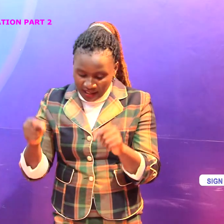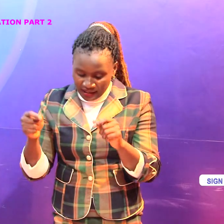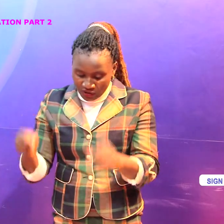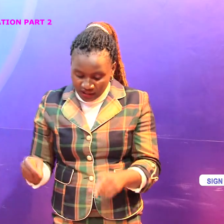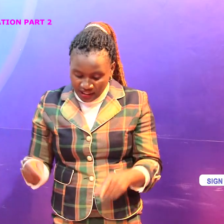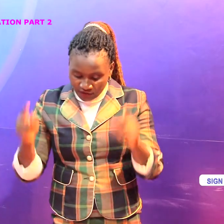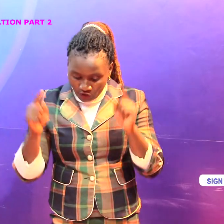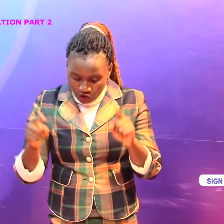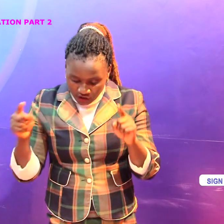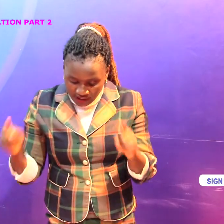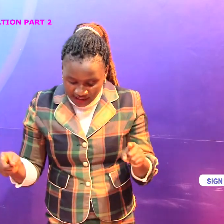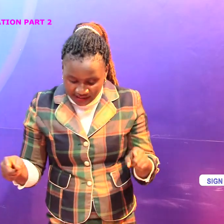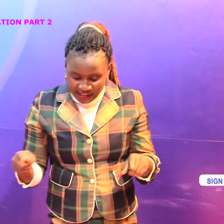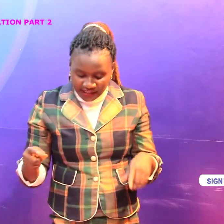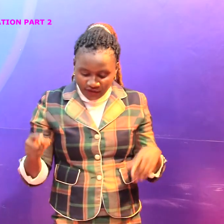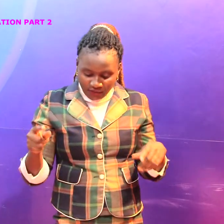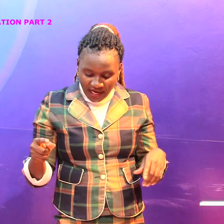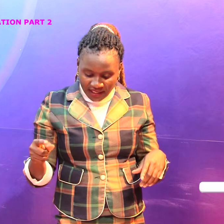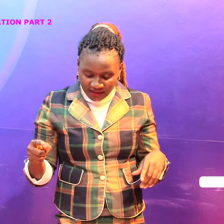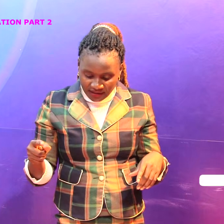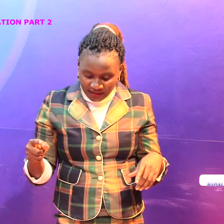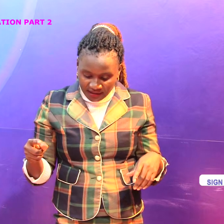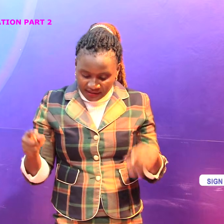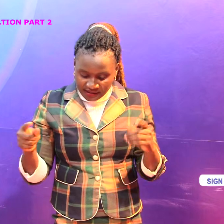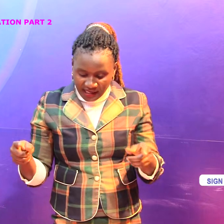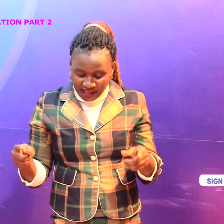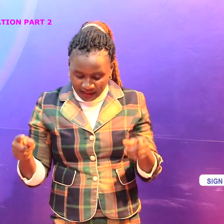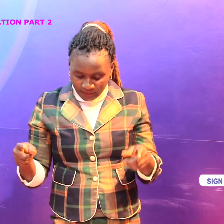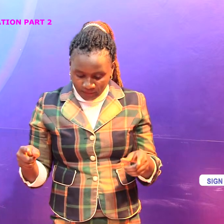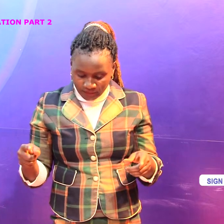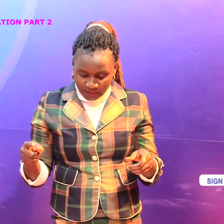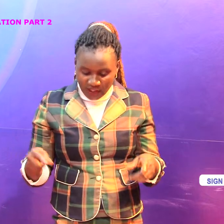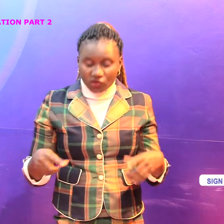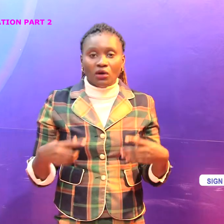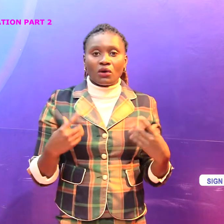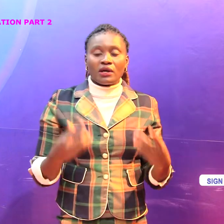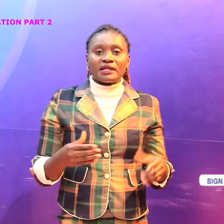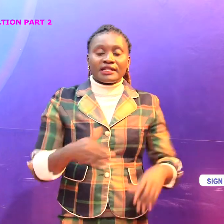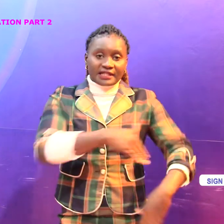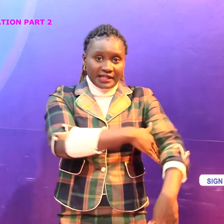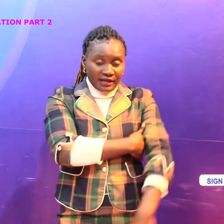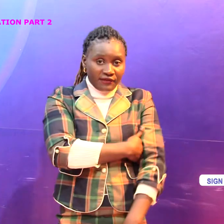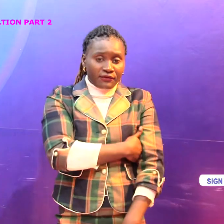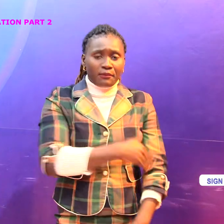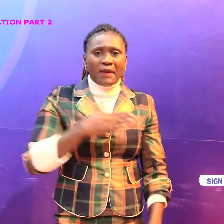head nod for yes. Chief, mine, Saka. So, chief,